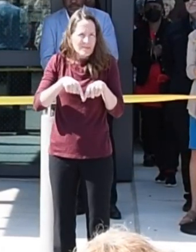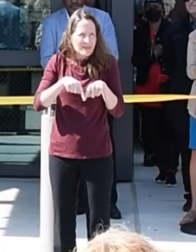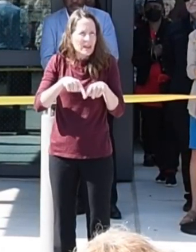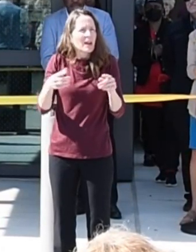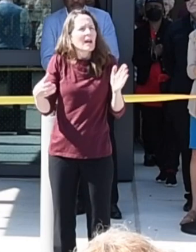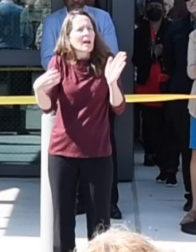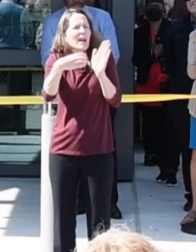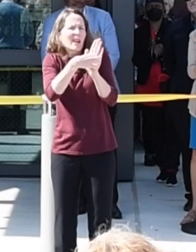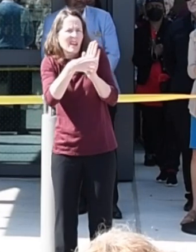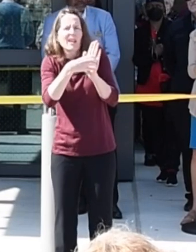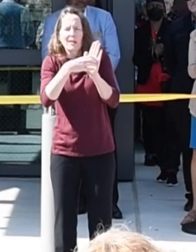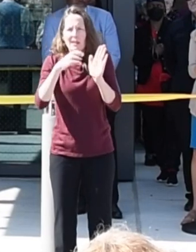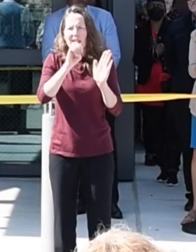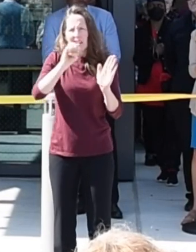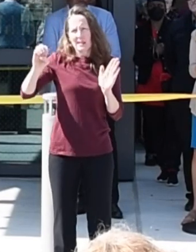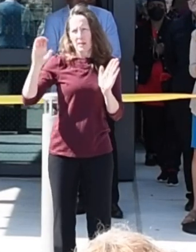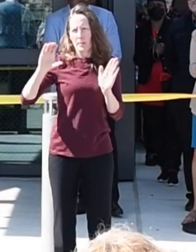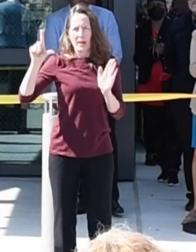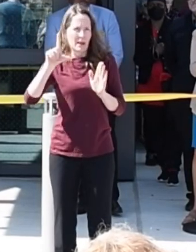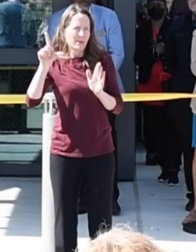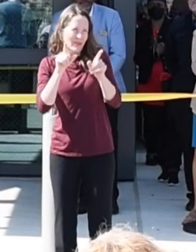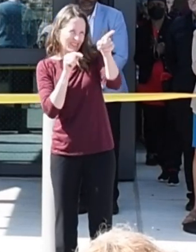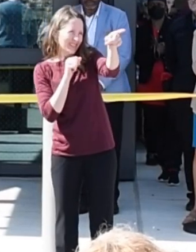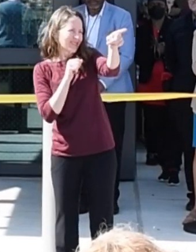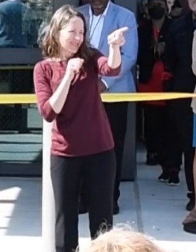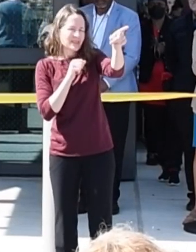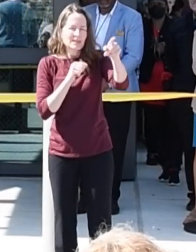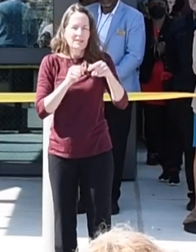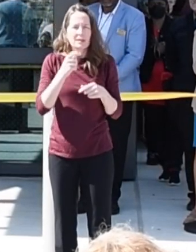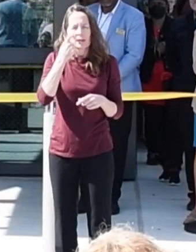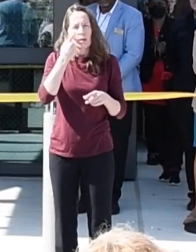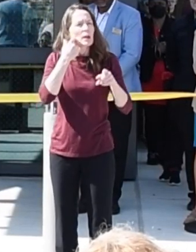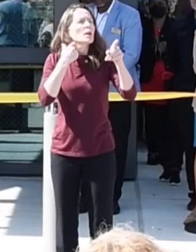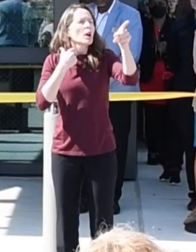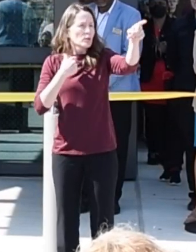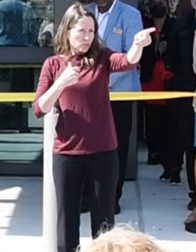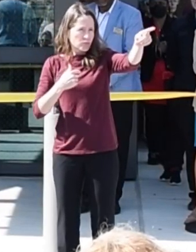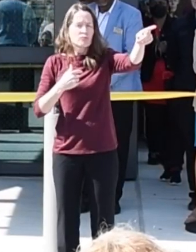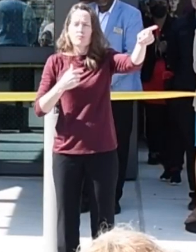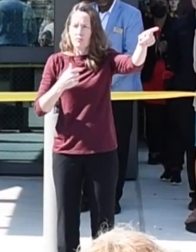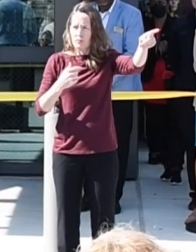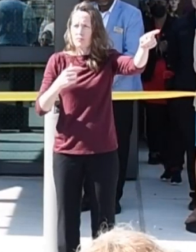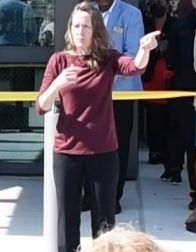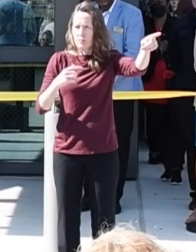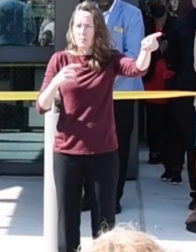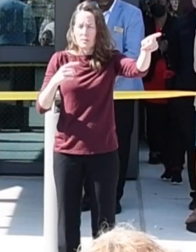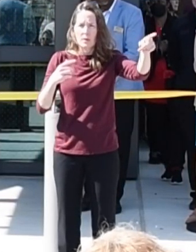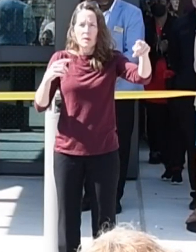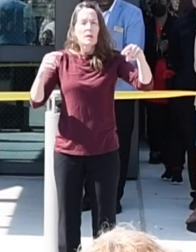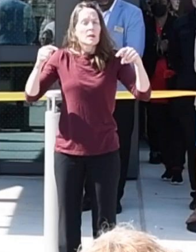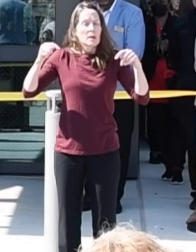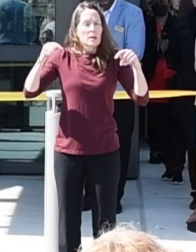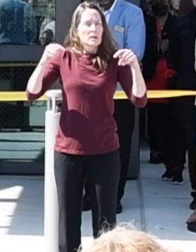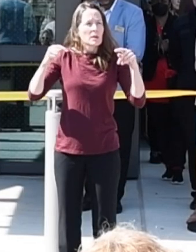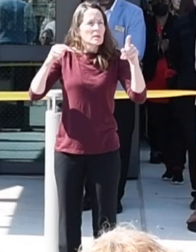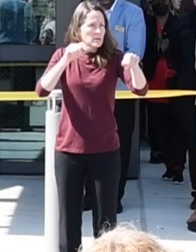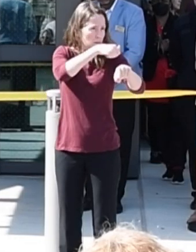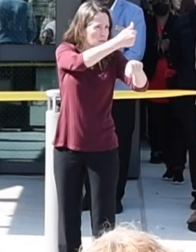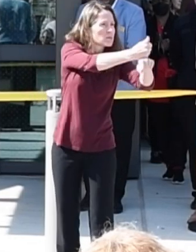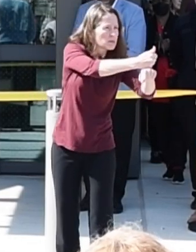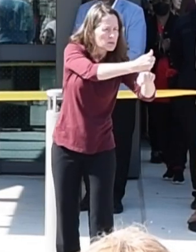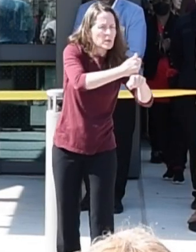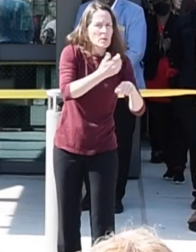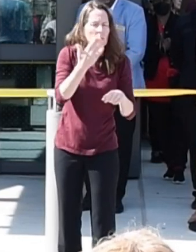Columbia Library. As home to approximately 40% of Howard County's older adult population, we